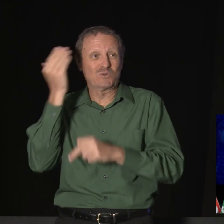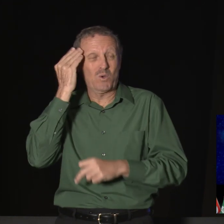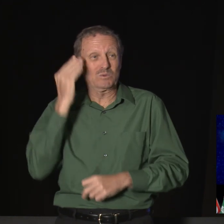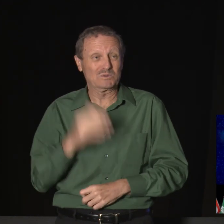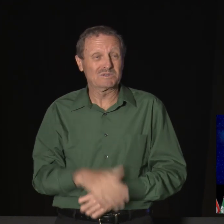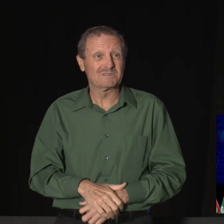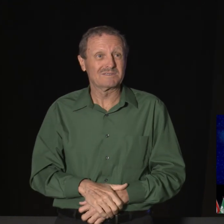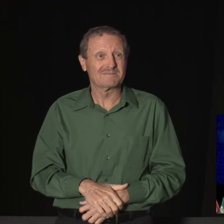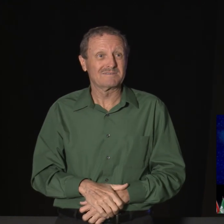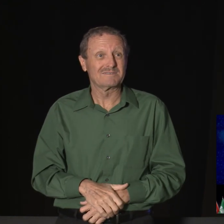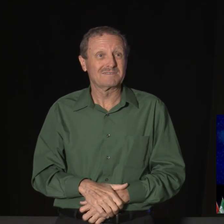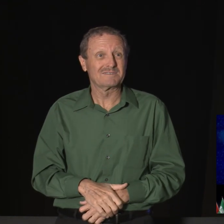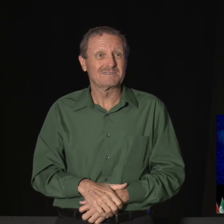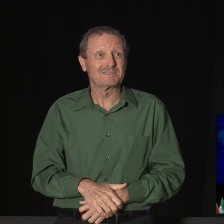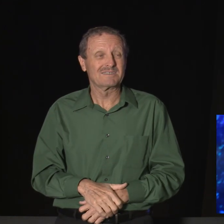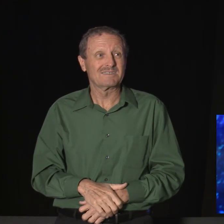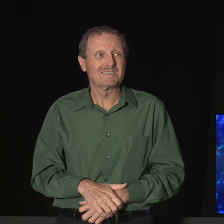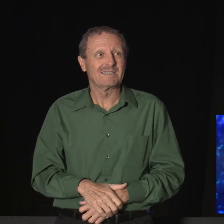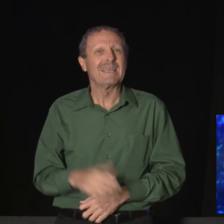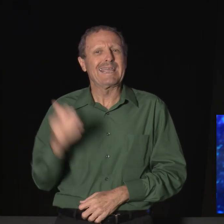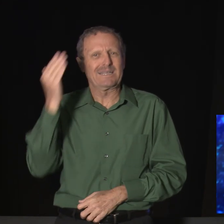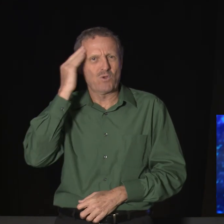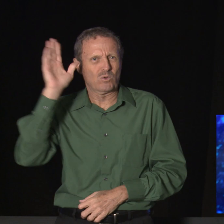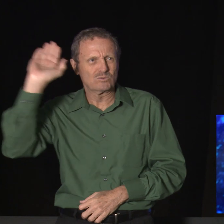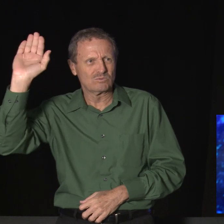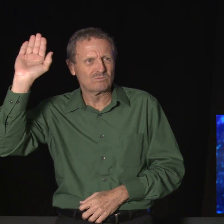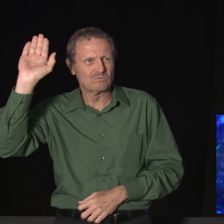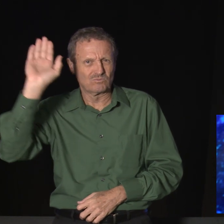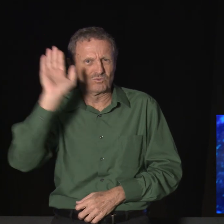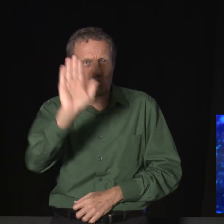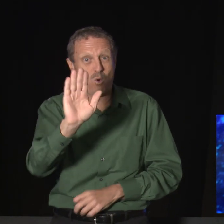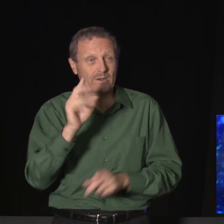The King of the Universe does. He knows your name.